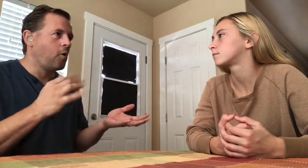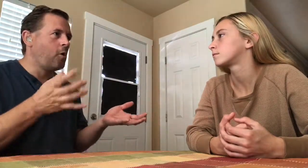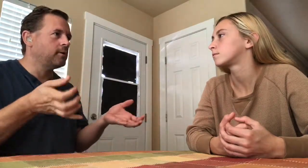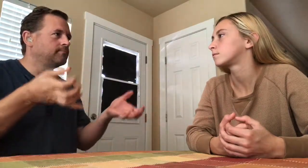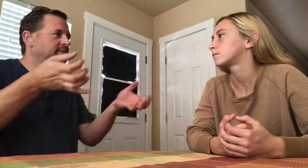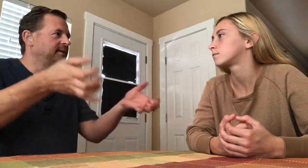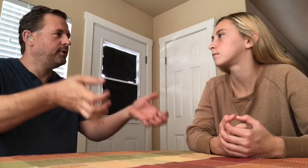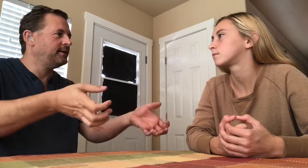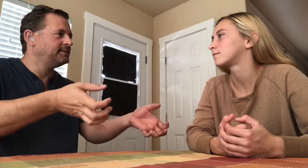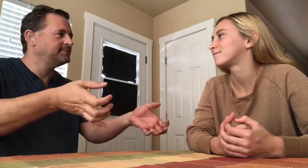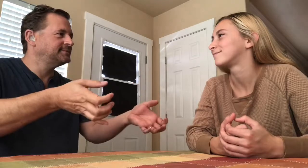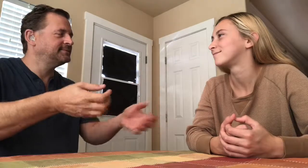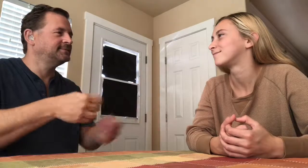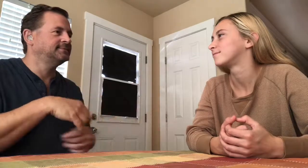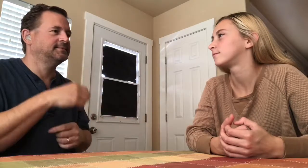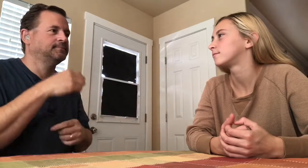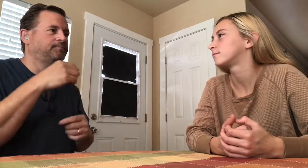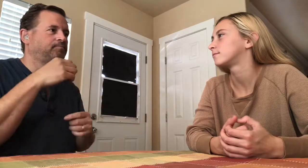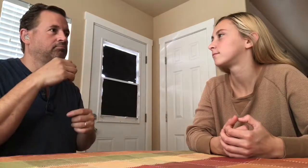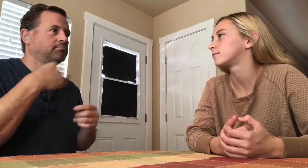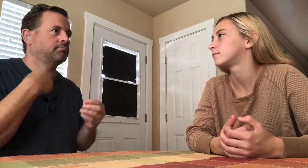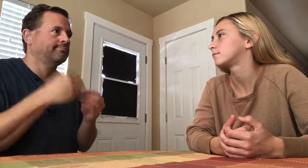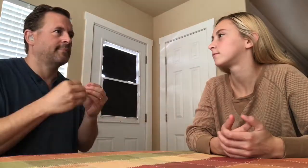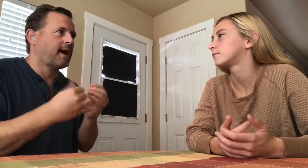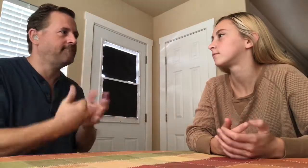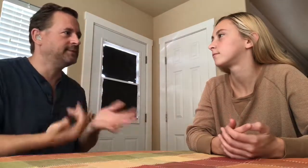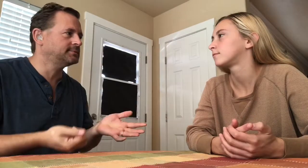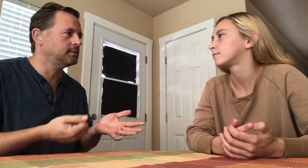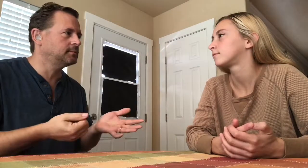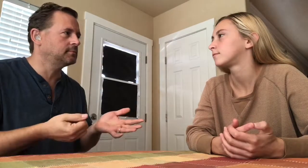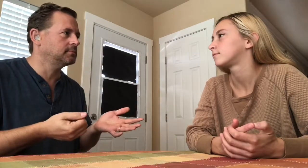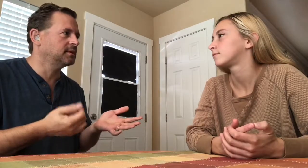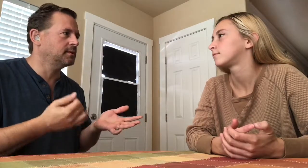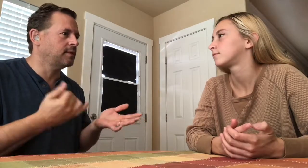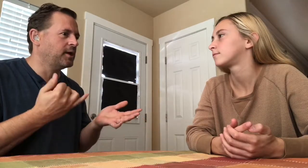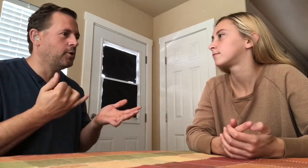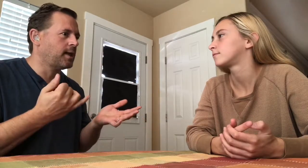oh, here it is. I fixed it. And they were like